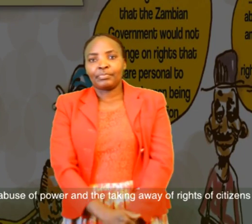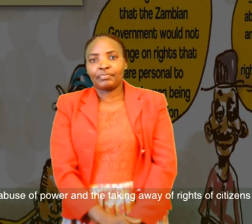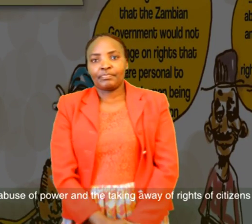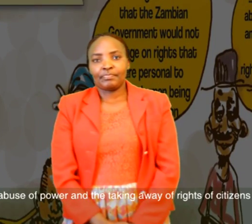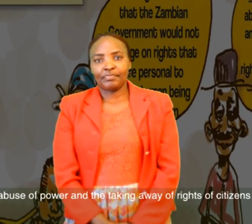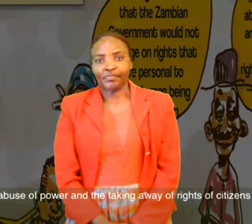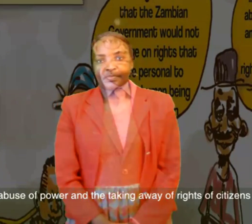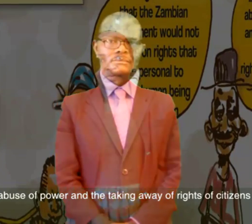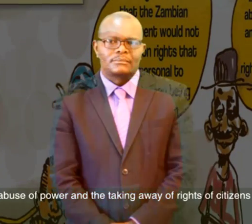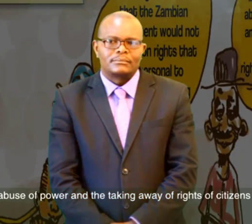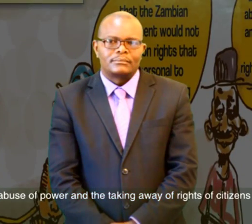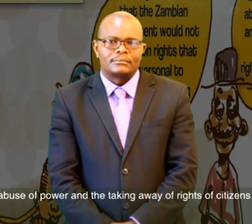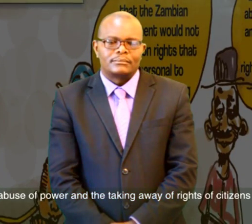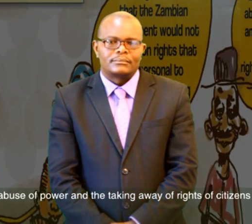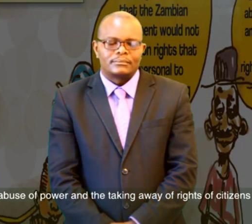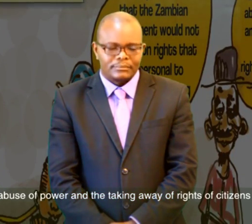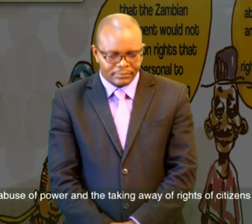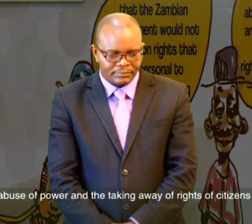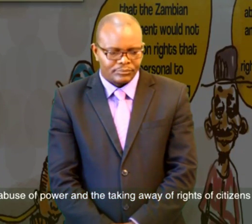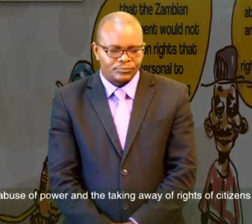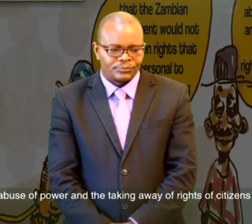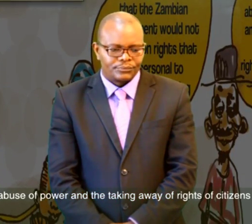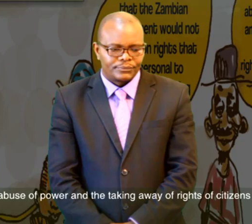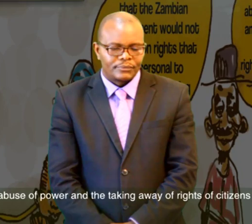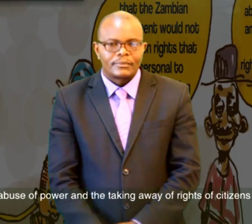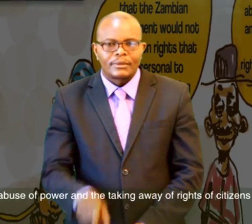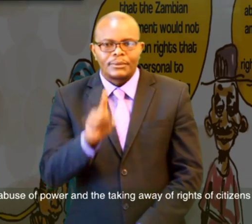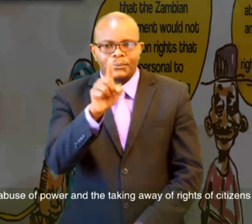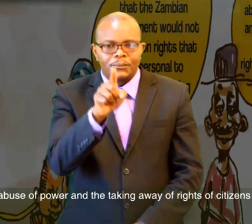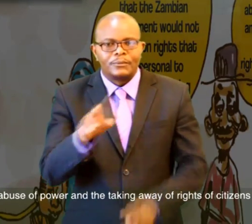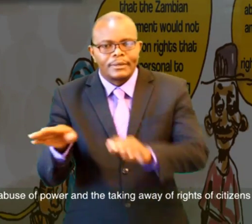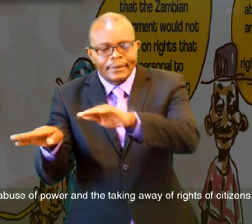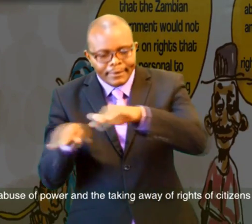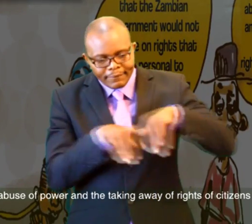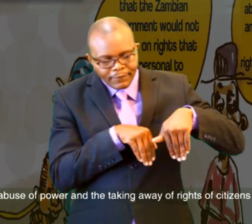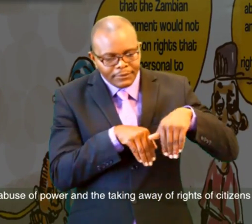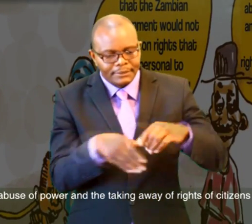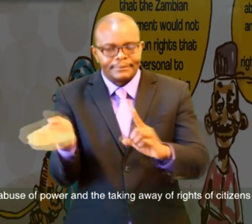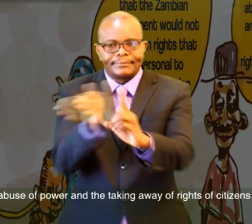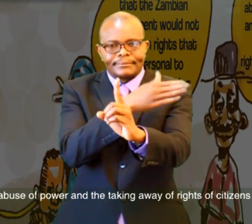It prevents abuse of power and the taking away of rights of citizens unfairly.